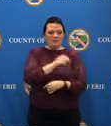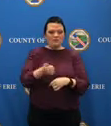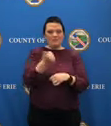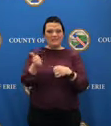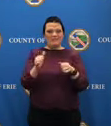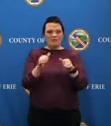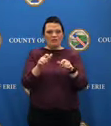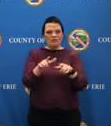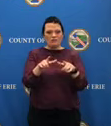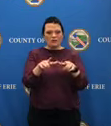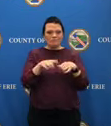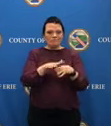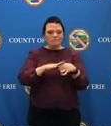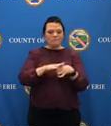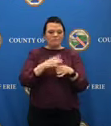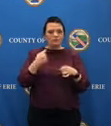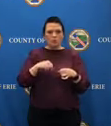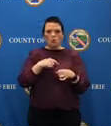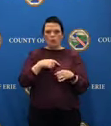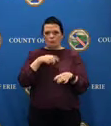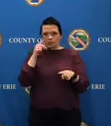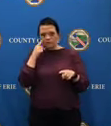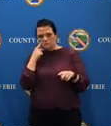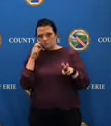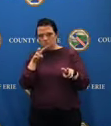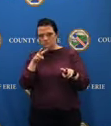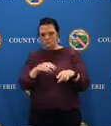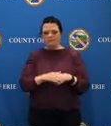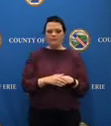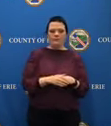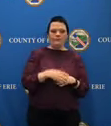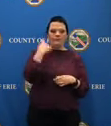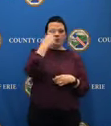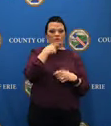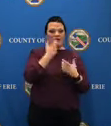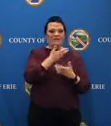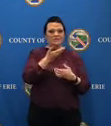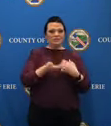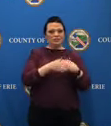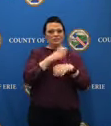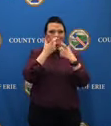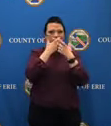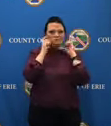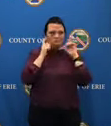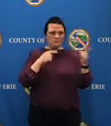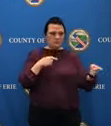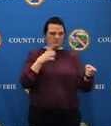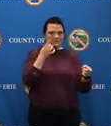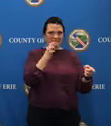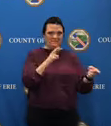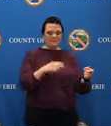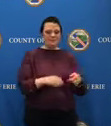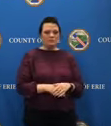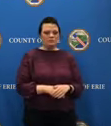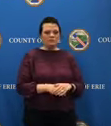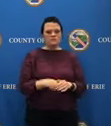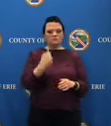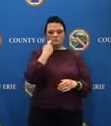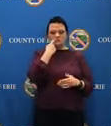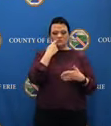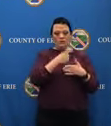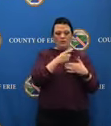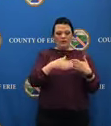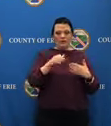a very close eye on that. Face coverings, doctor. Sure. So as you know, this past weekend,